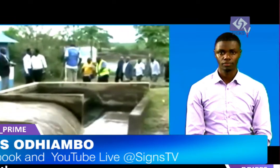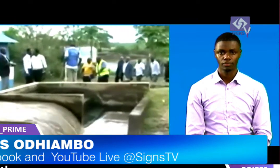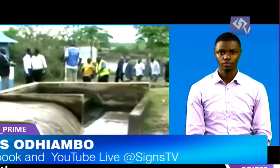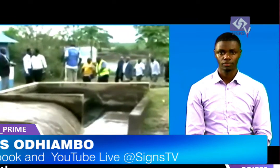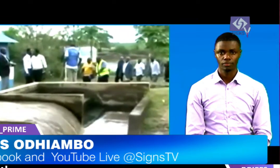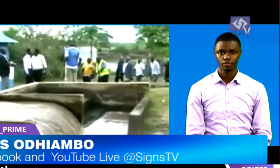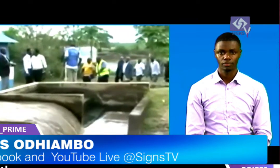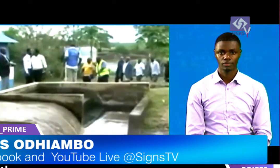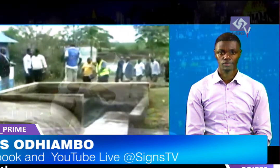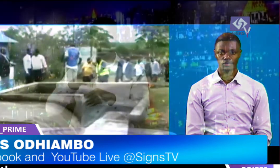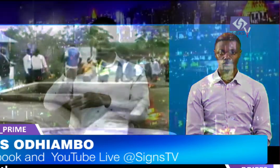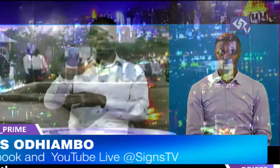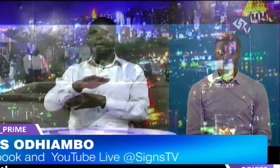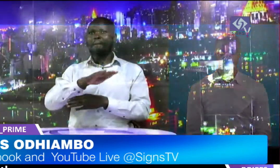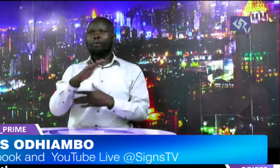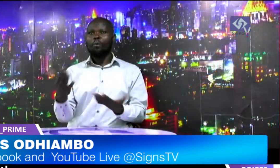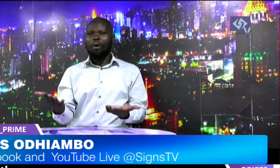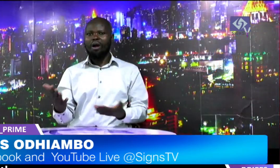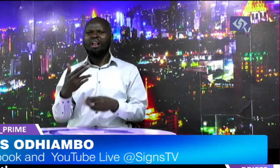For next news item,